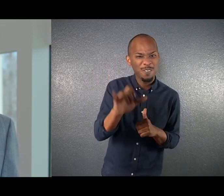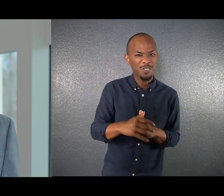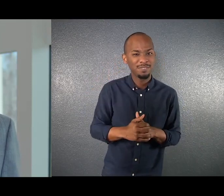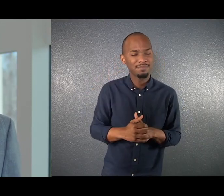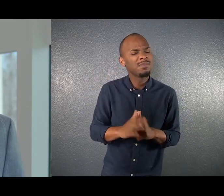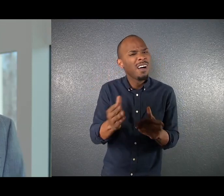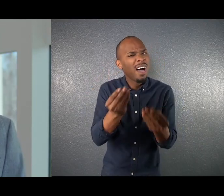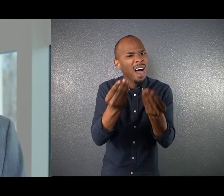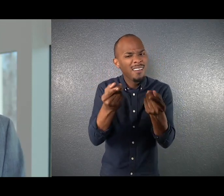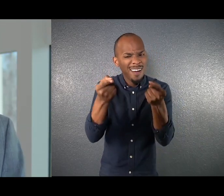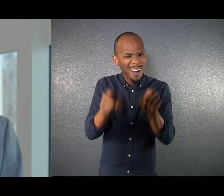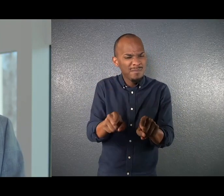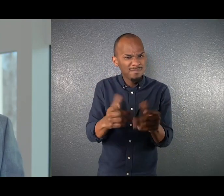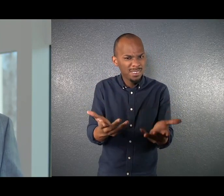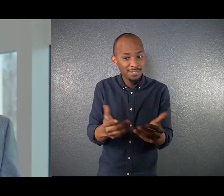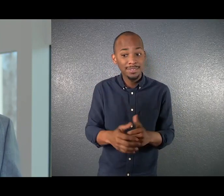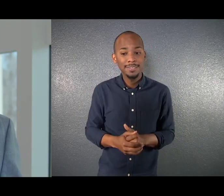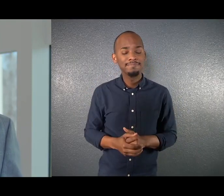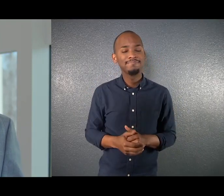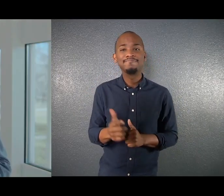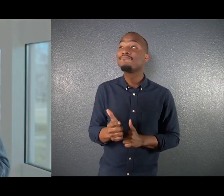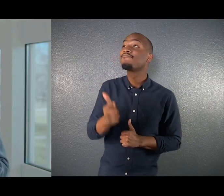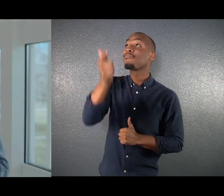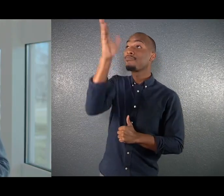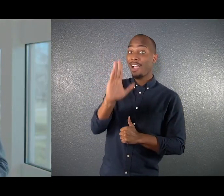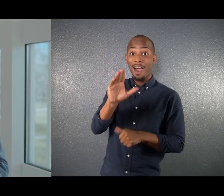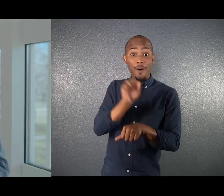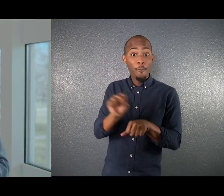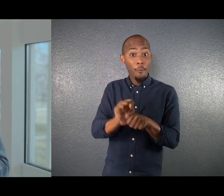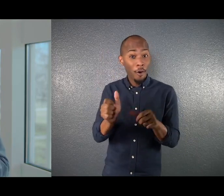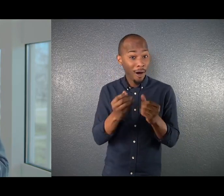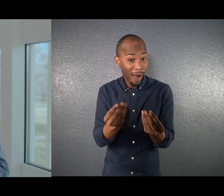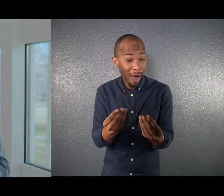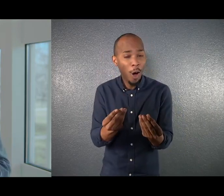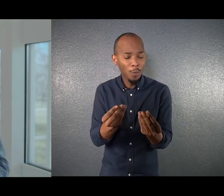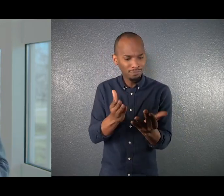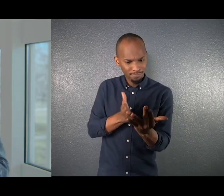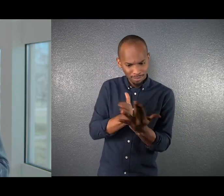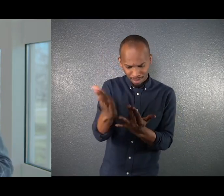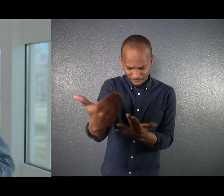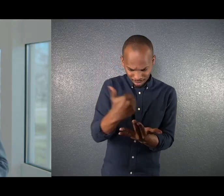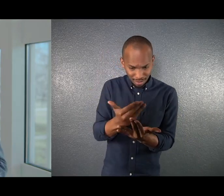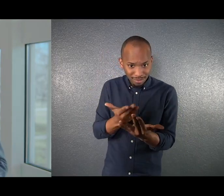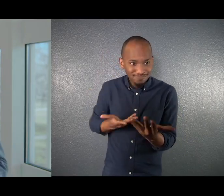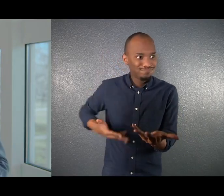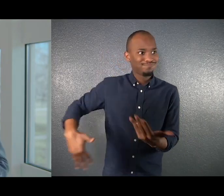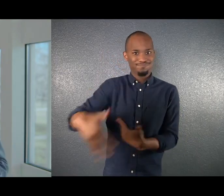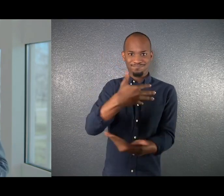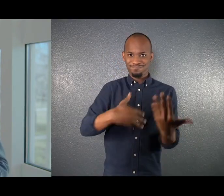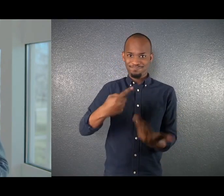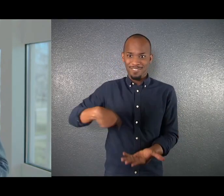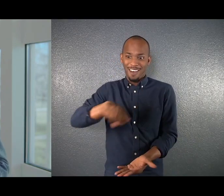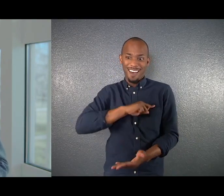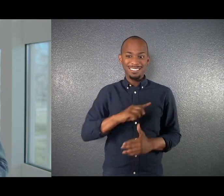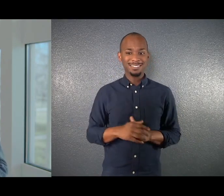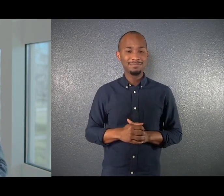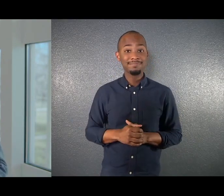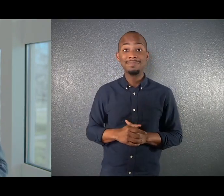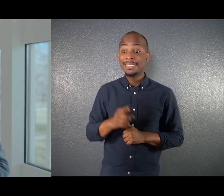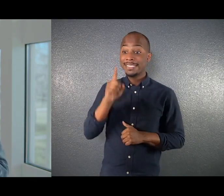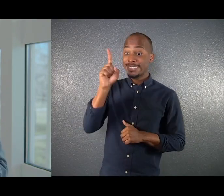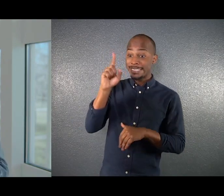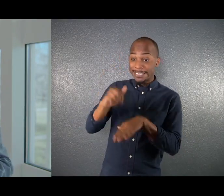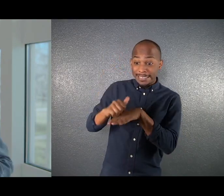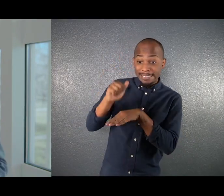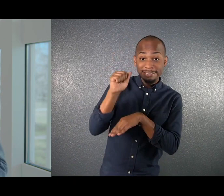forever. How does this happen? God works with us and through us. He has loved us, He has